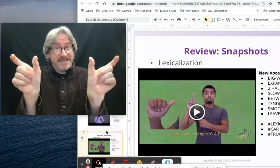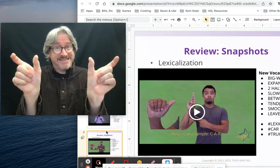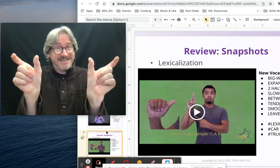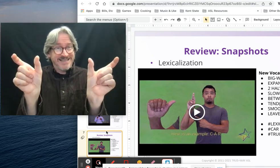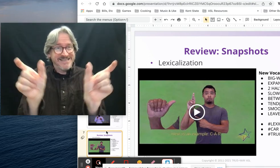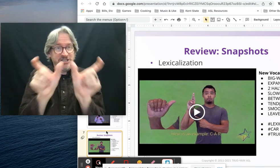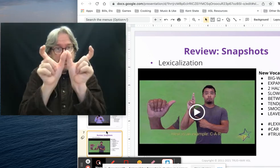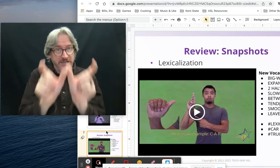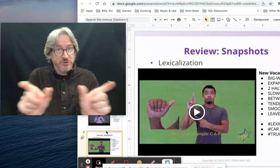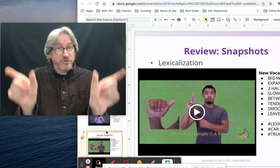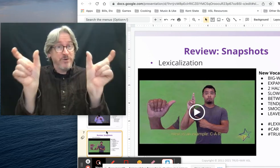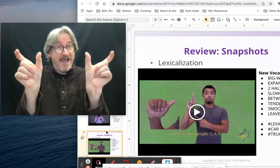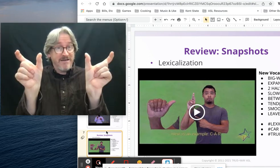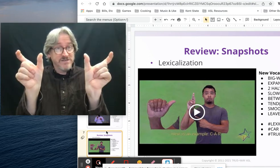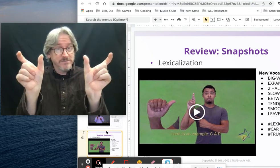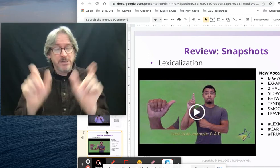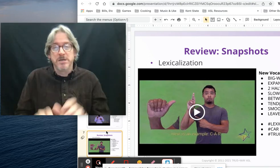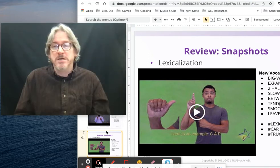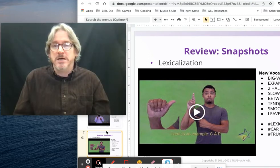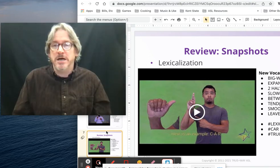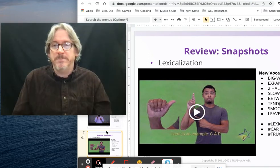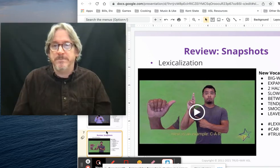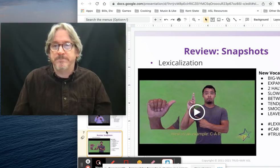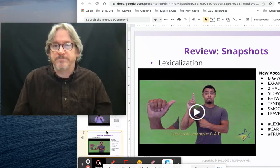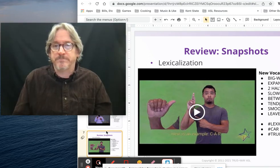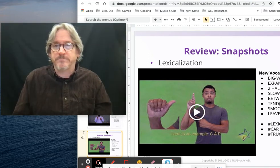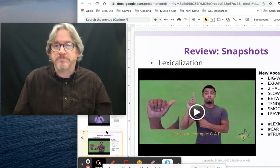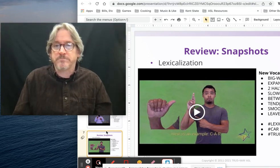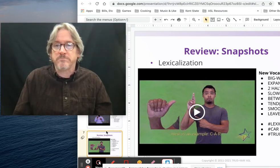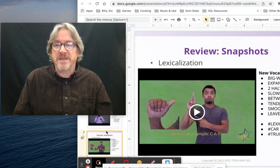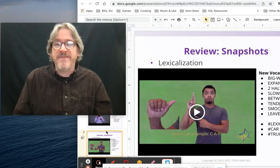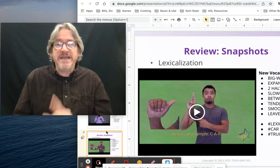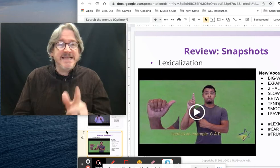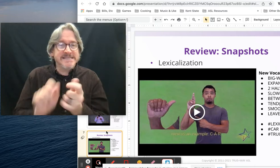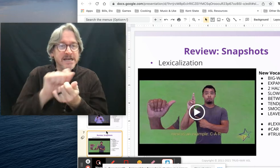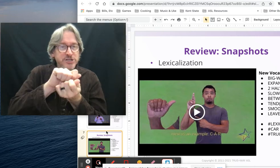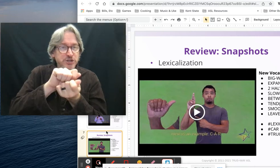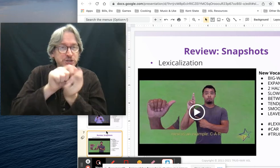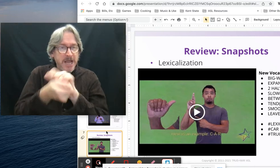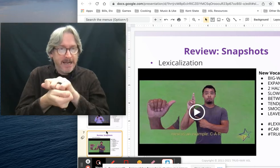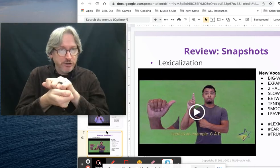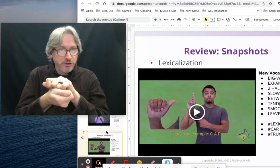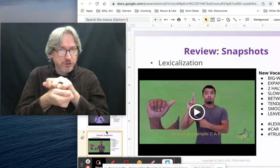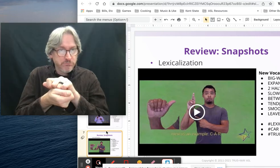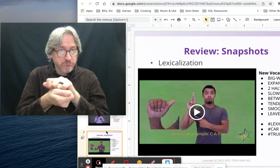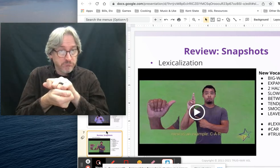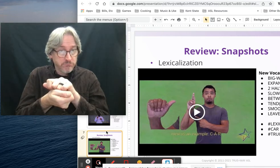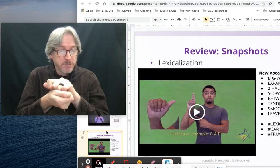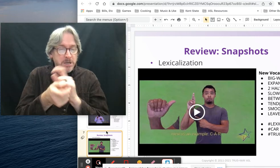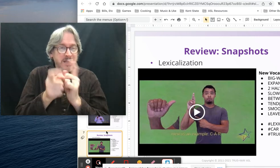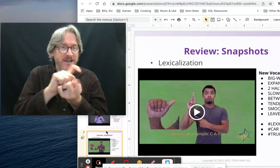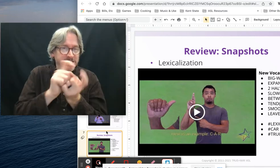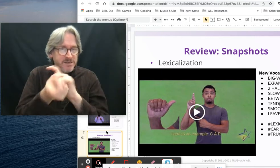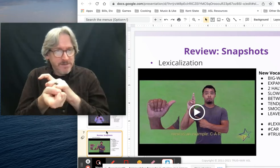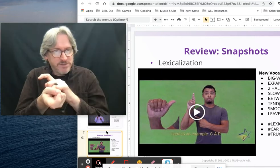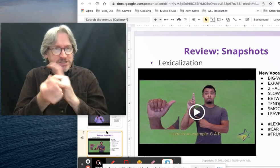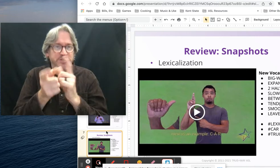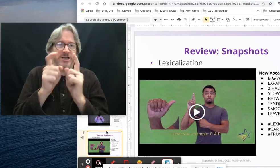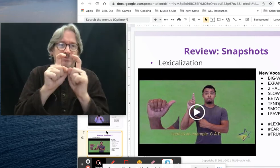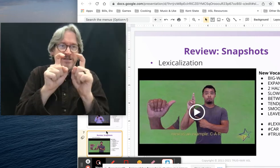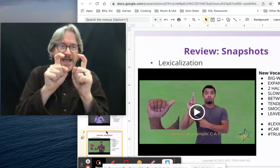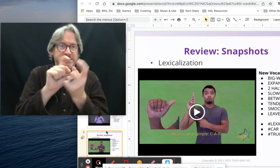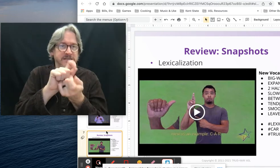up, lexicalization, into two halves. And then he signs change. And sometimes